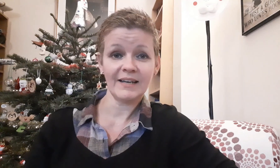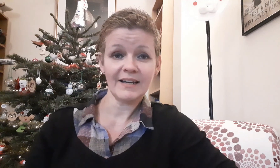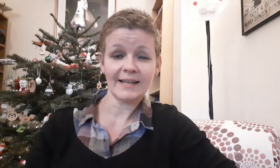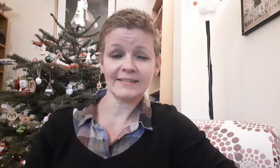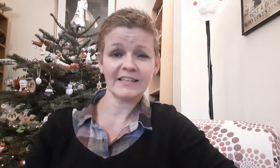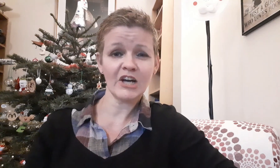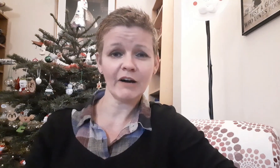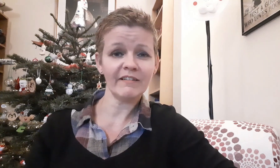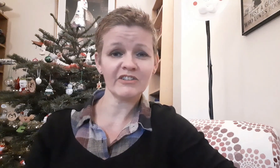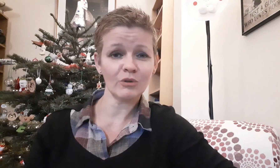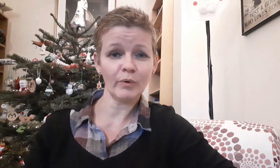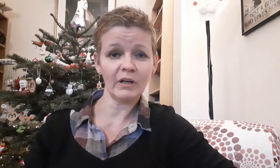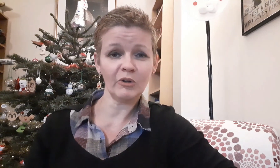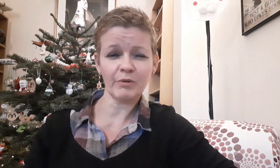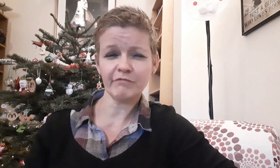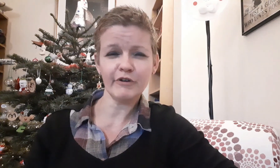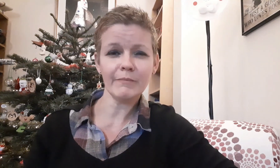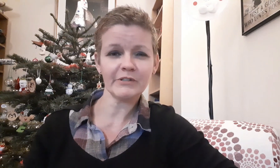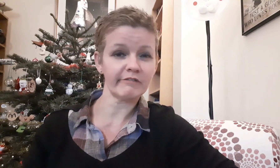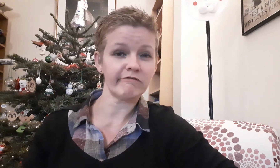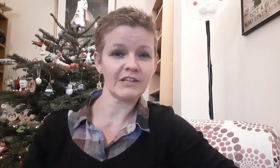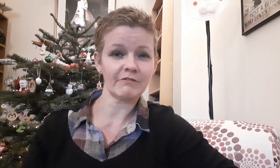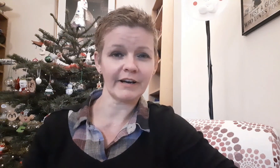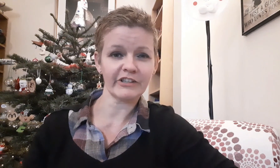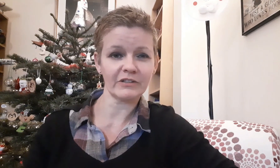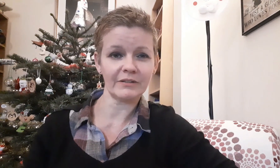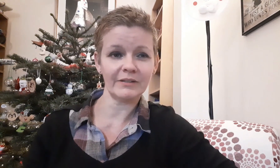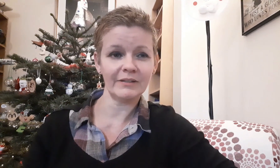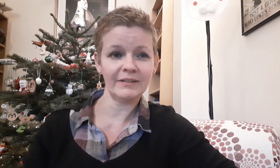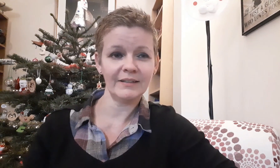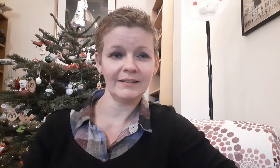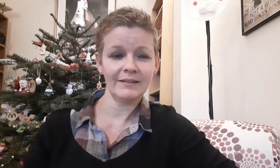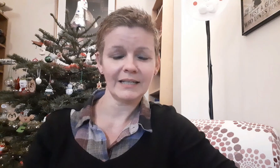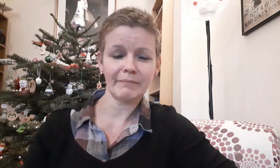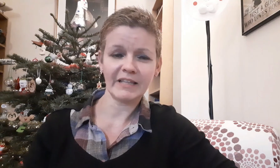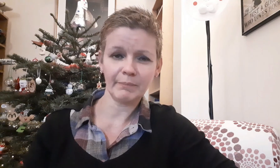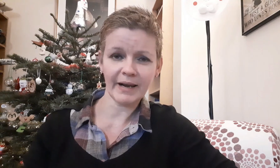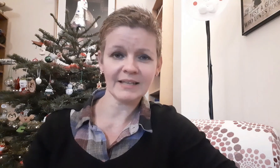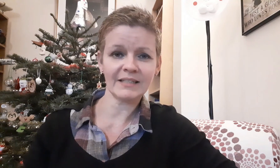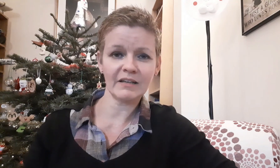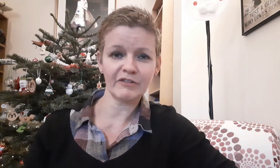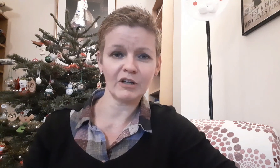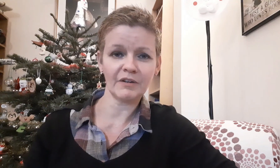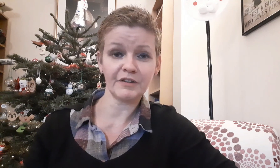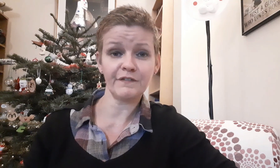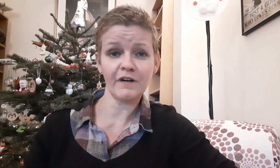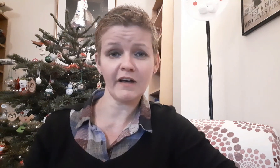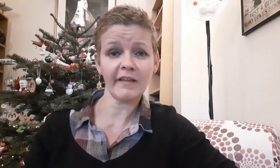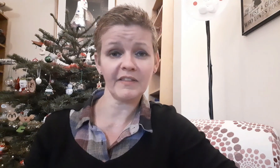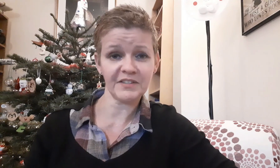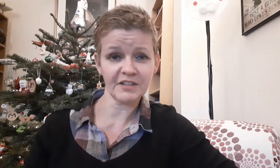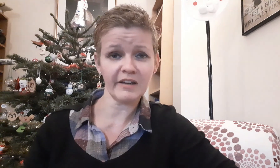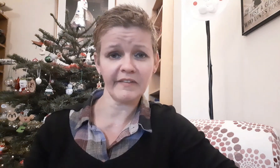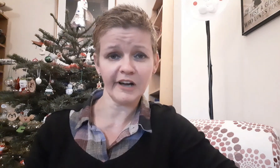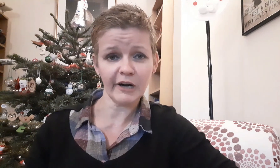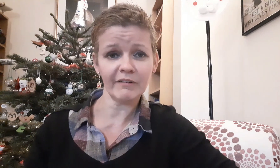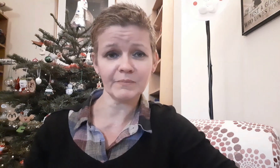and encourage the world with rumours of resurrection. And may the blessing of God, the Father, the Son and the Holy